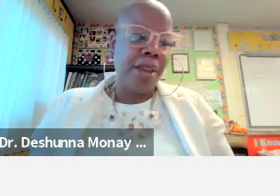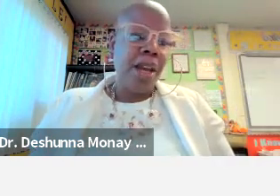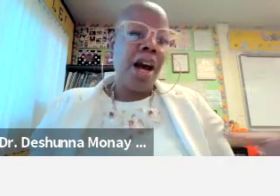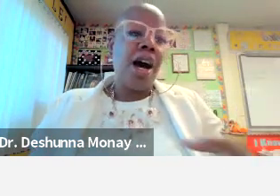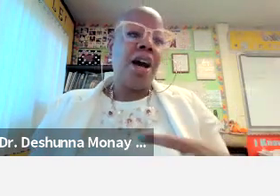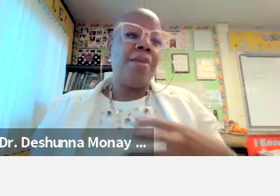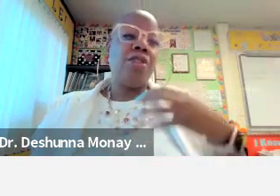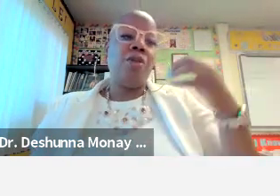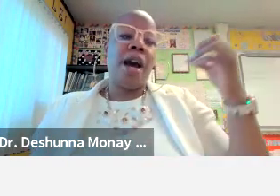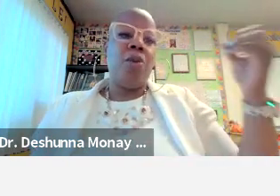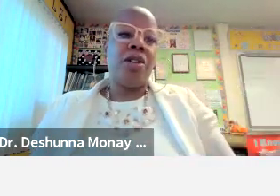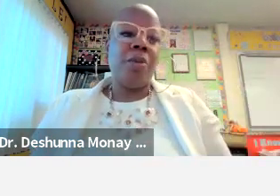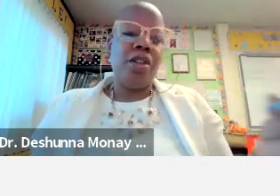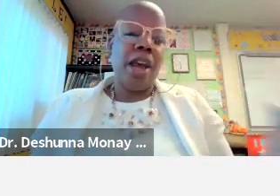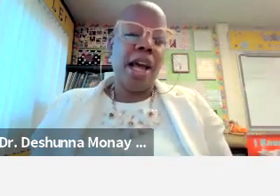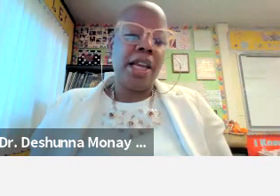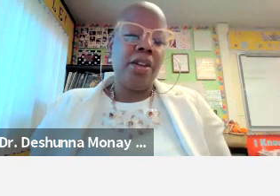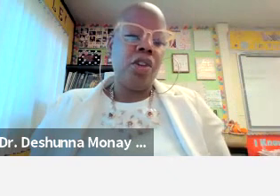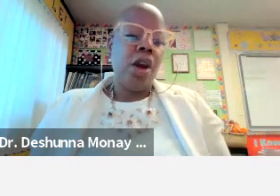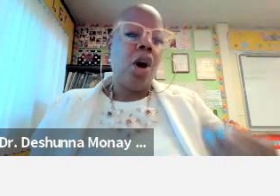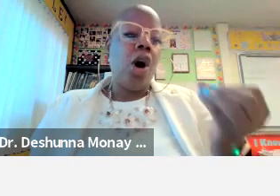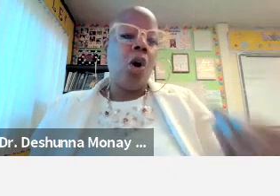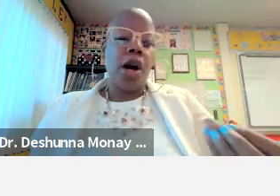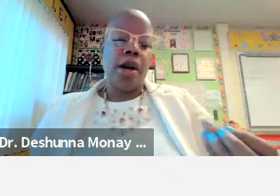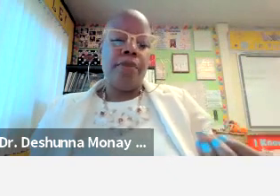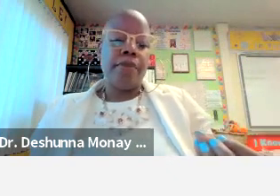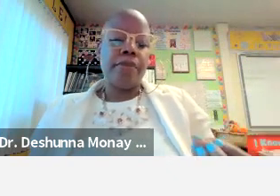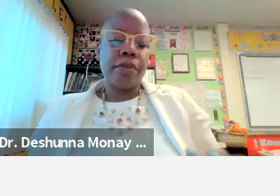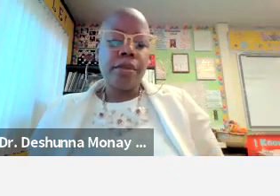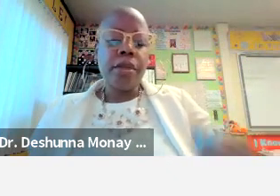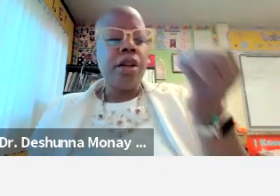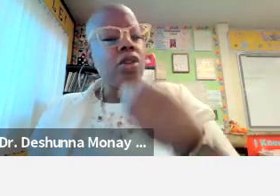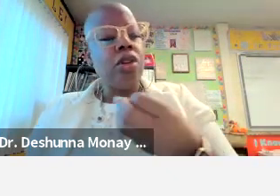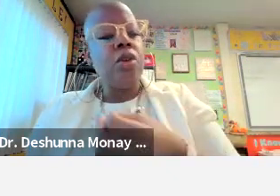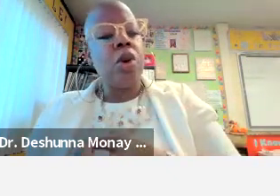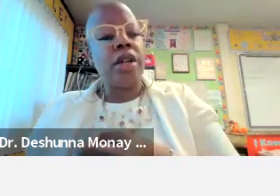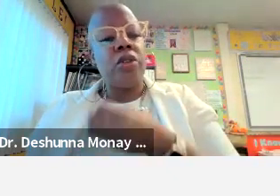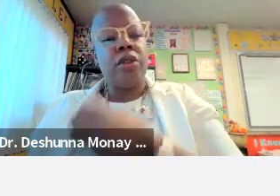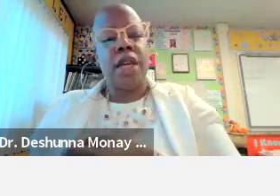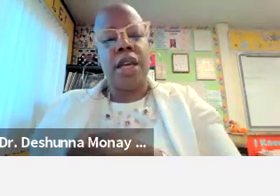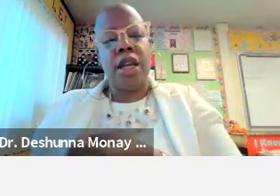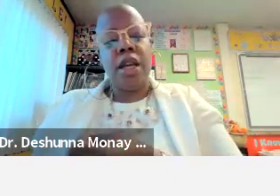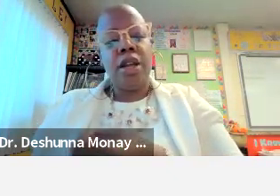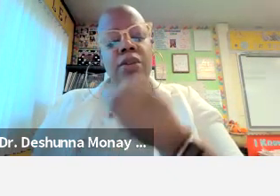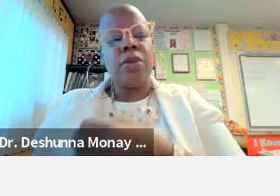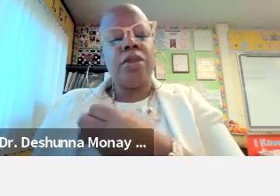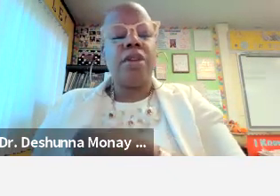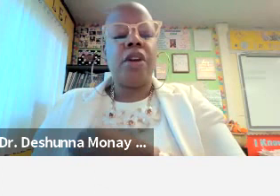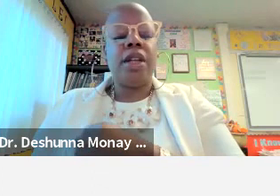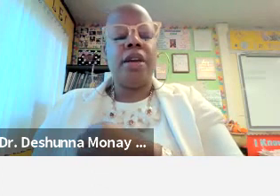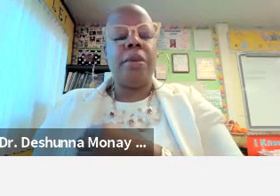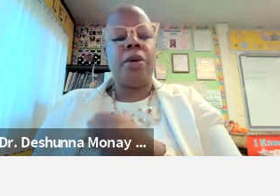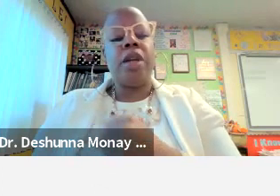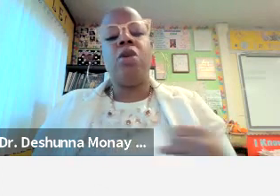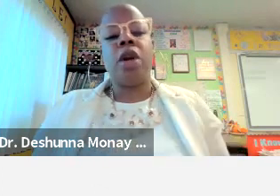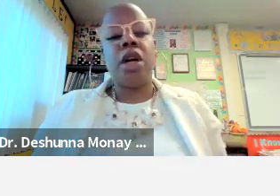comfortability? Do you not want to be challenged? Or do you want to see the fruits of